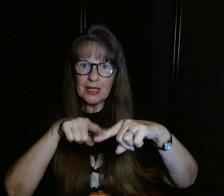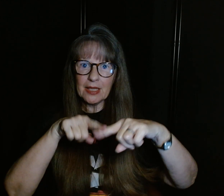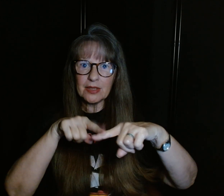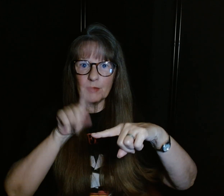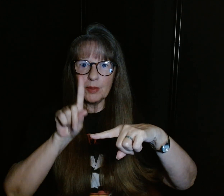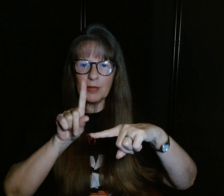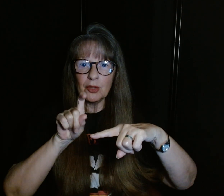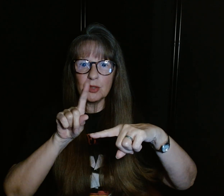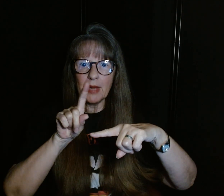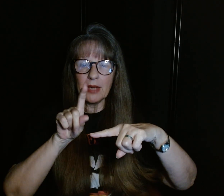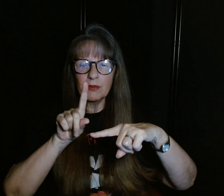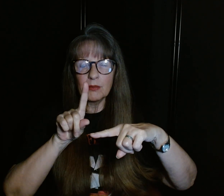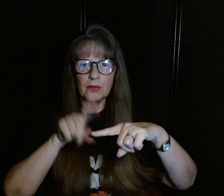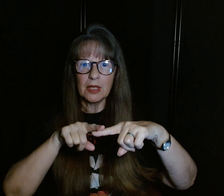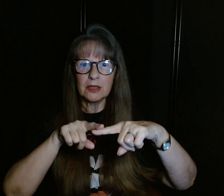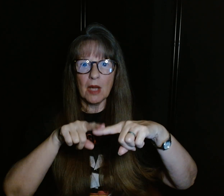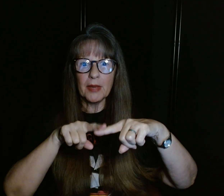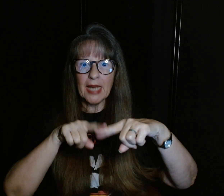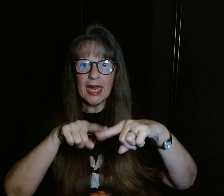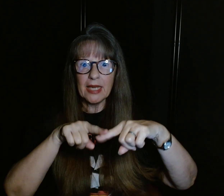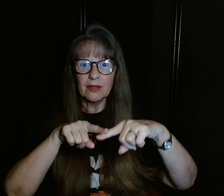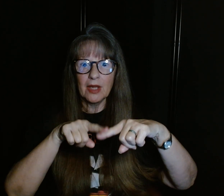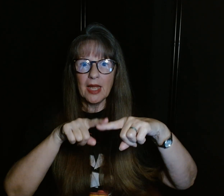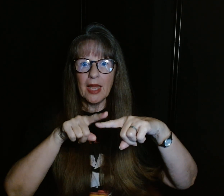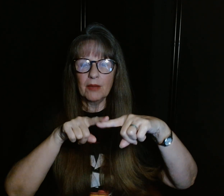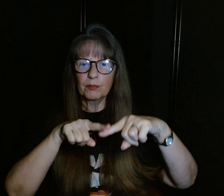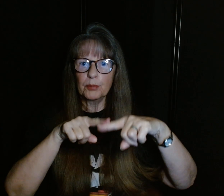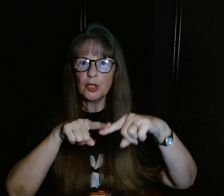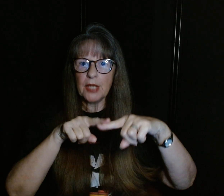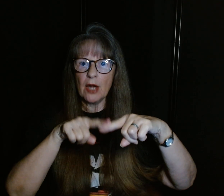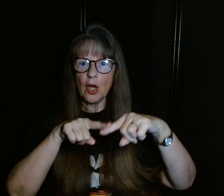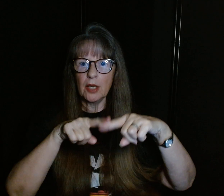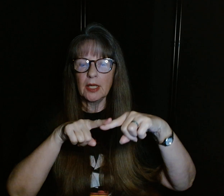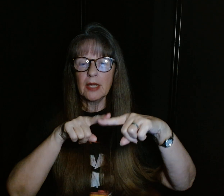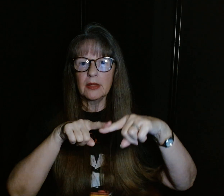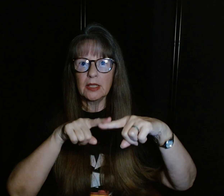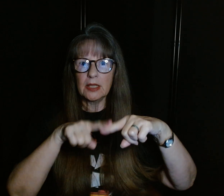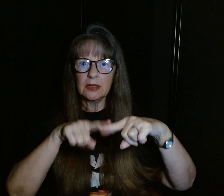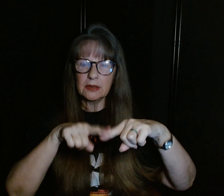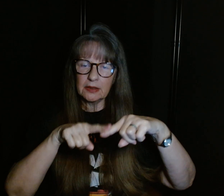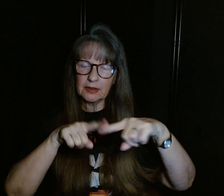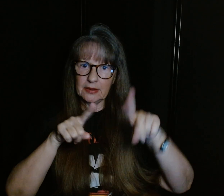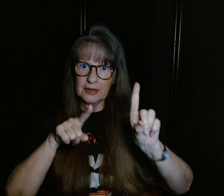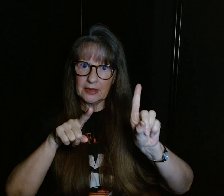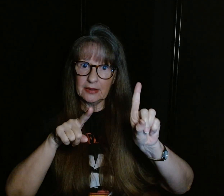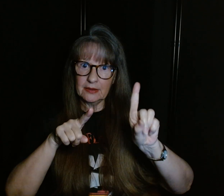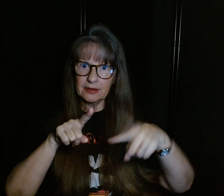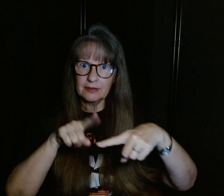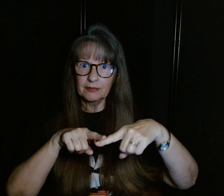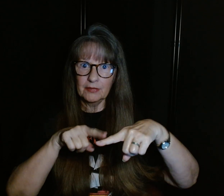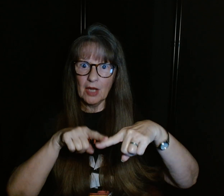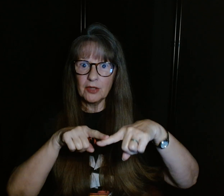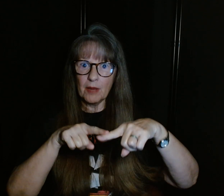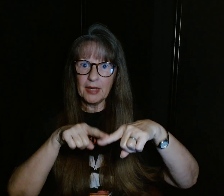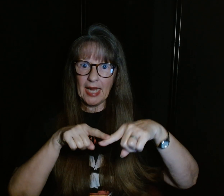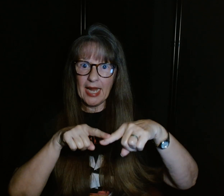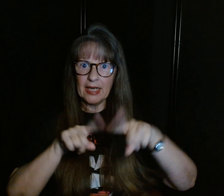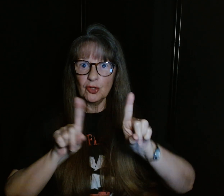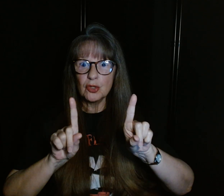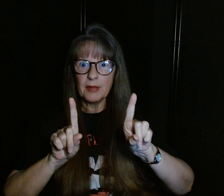Dependence. I use my dominant hand and push down on the non-dominant hand and using my